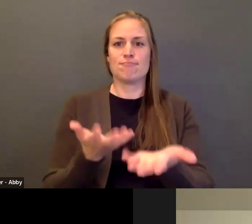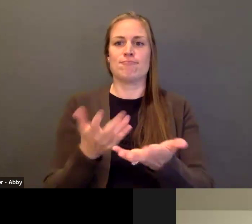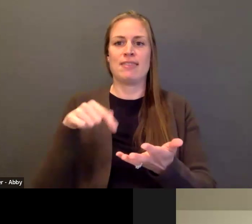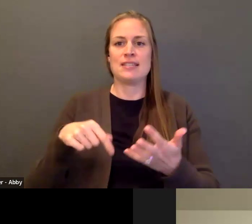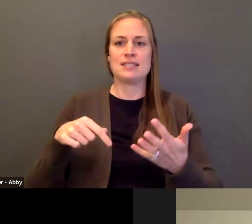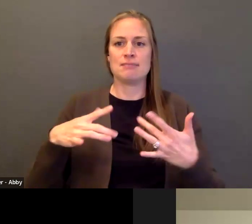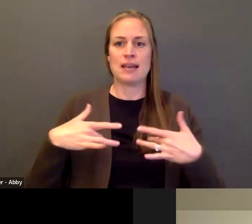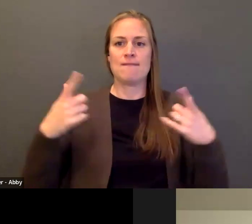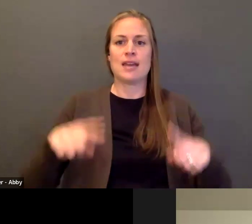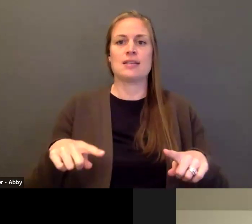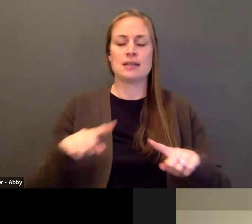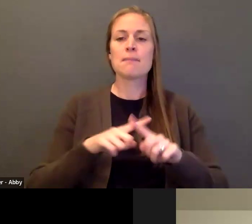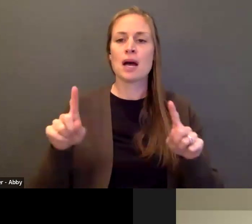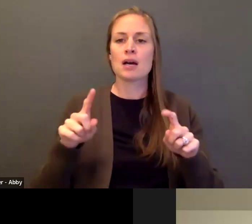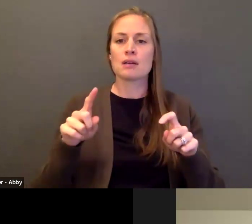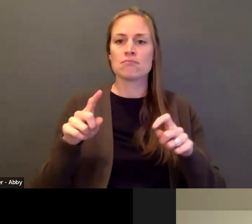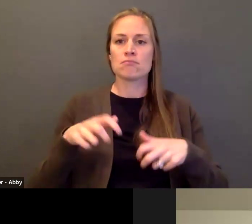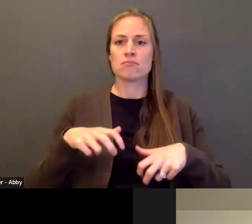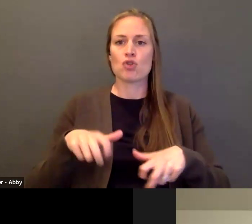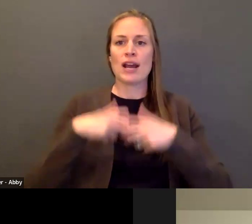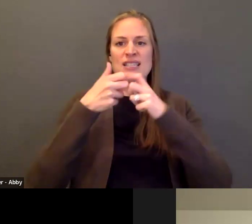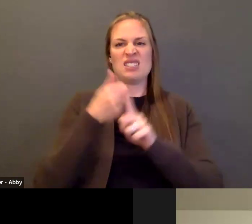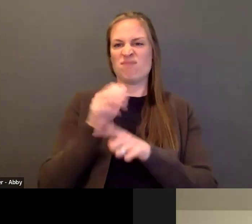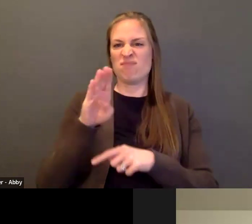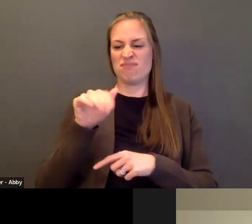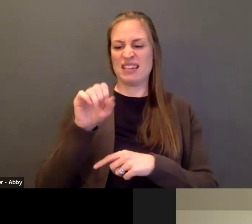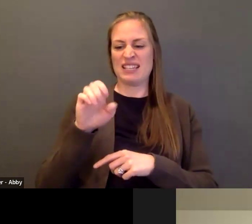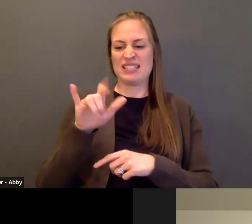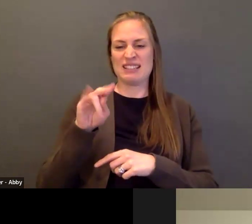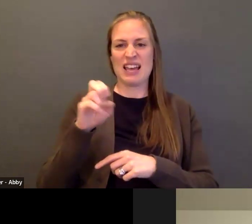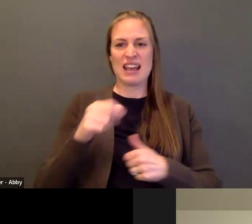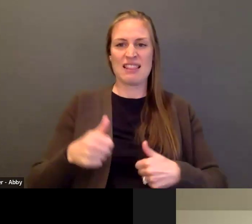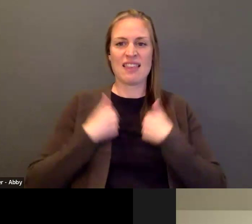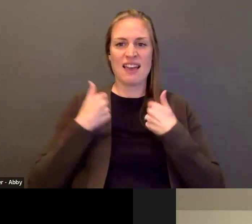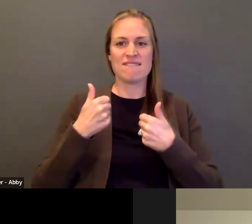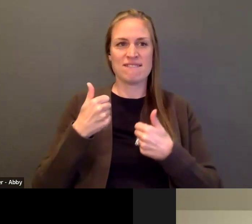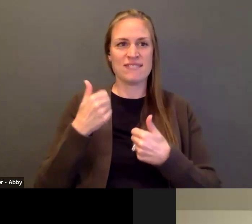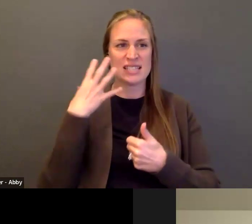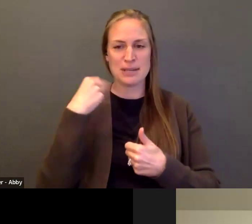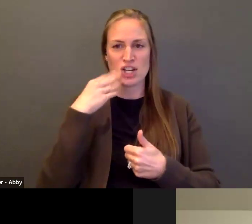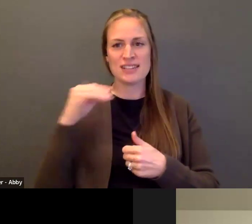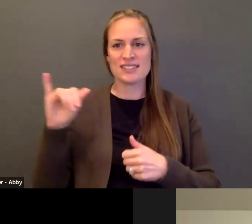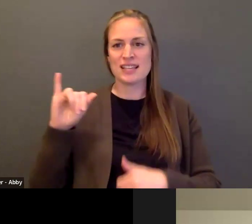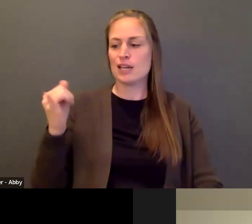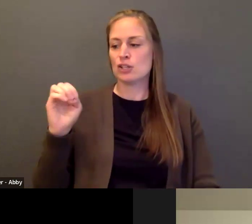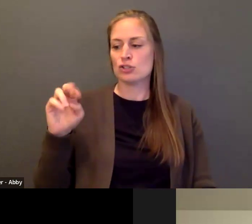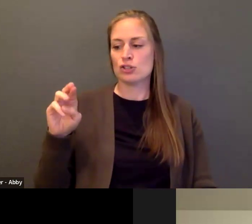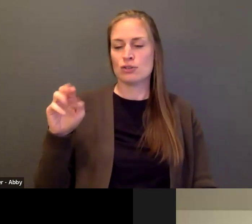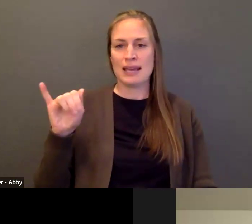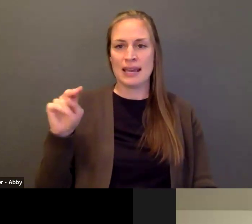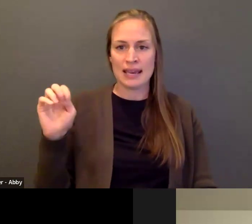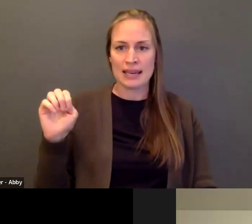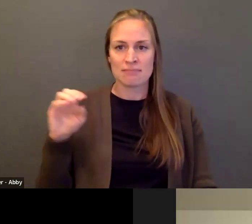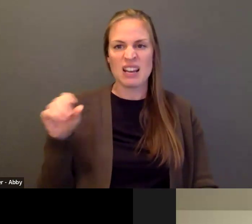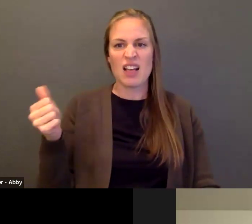a lifelong experience for a lot of these families, as Jermaine and Mikhail and Katrina and others have shared. And